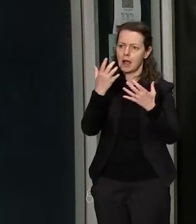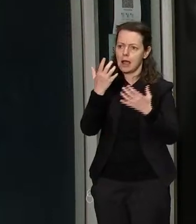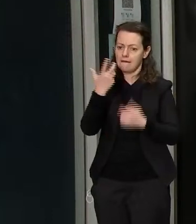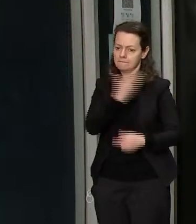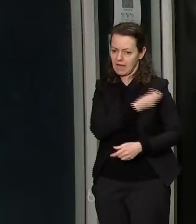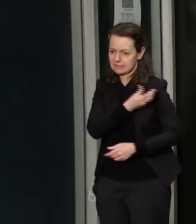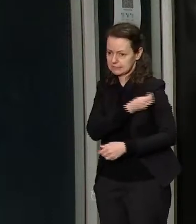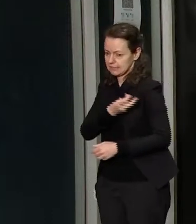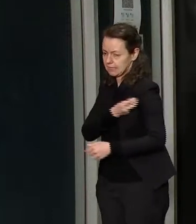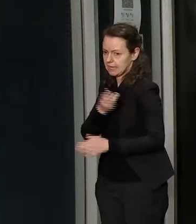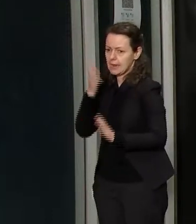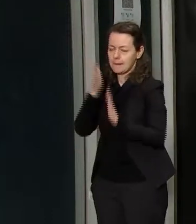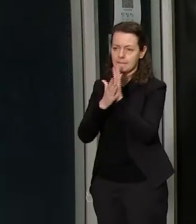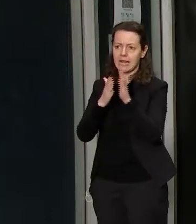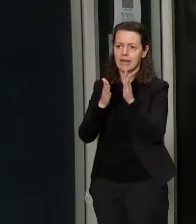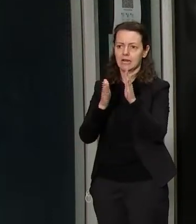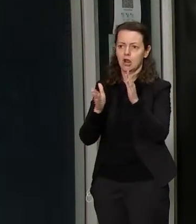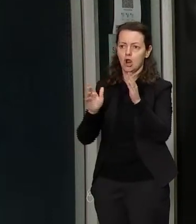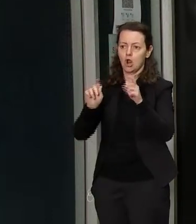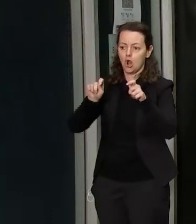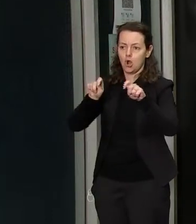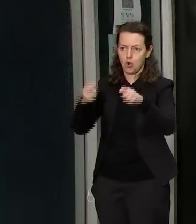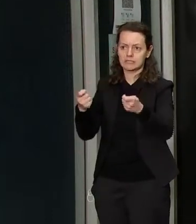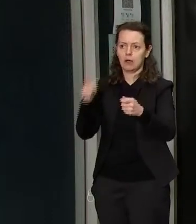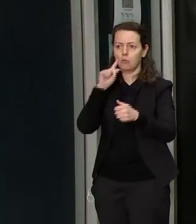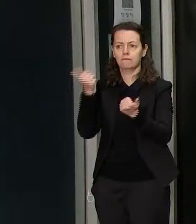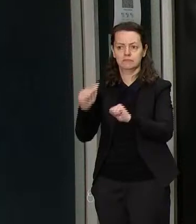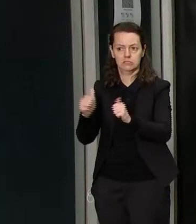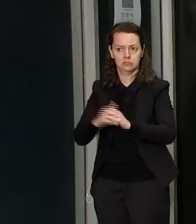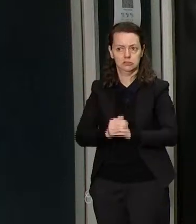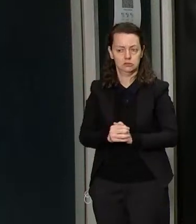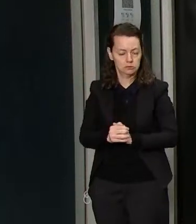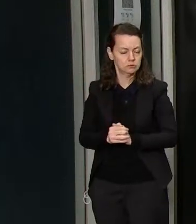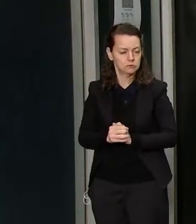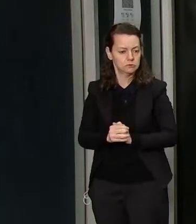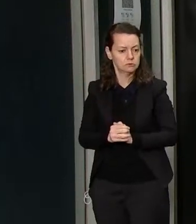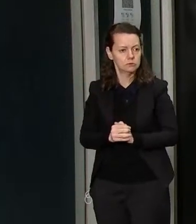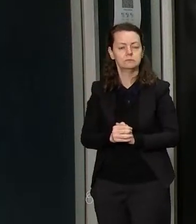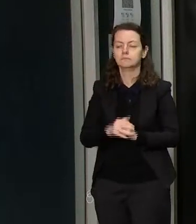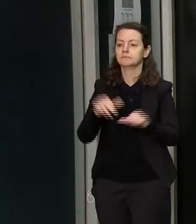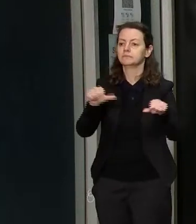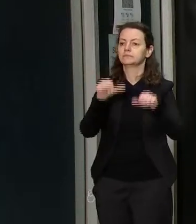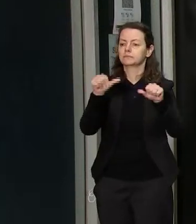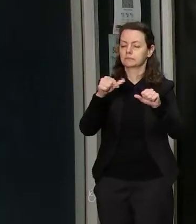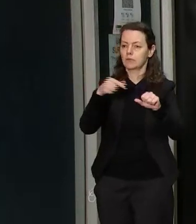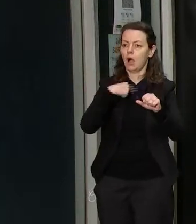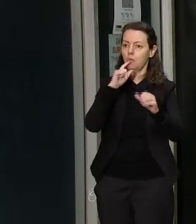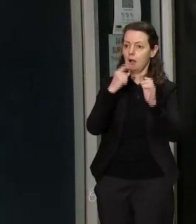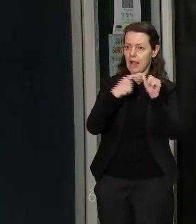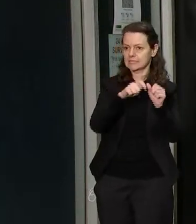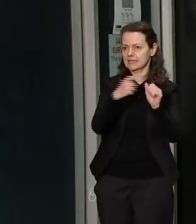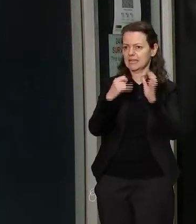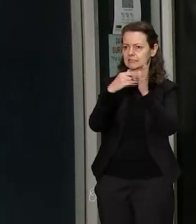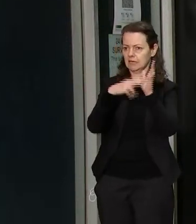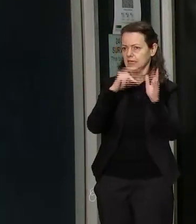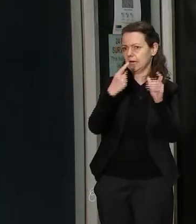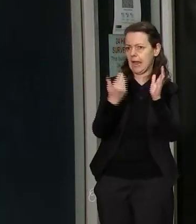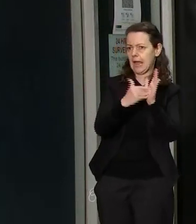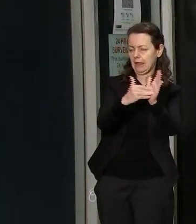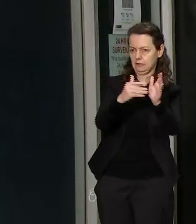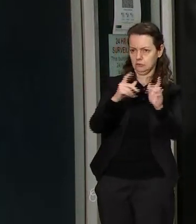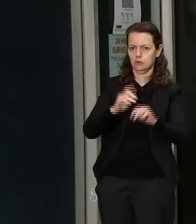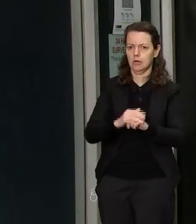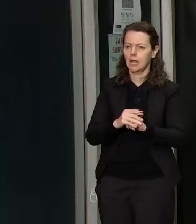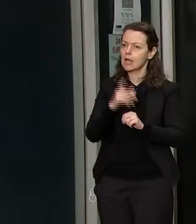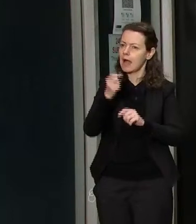mean lockdowns are less likely? Yeah, I'll answer that, and then I'll get Professor Sutton to supplement. And as we heard, a